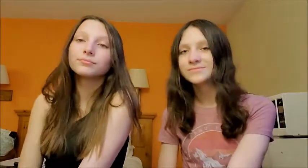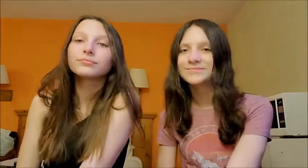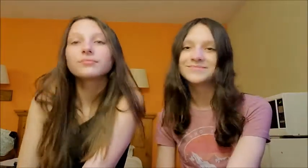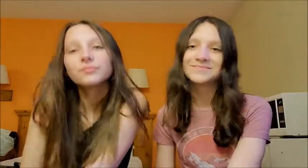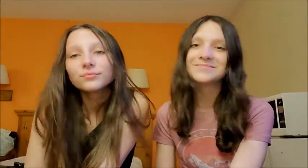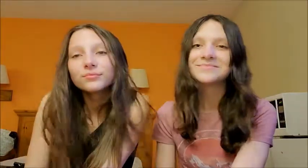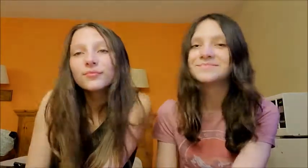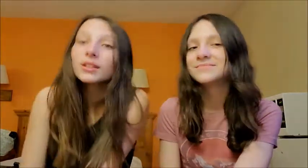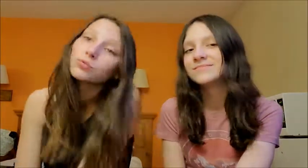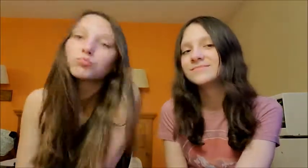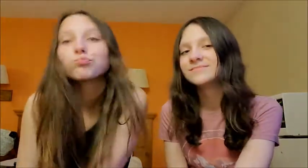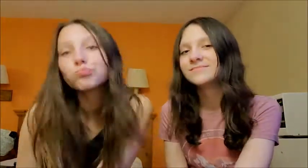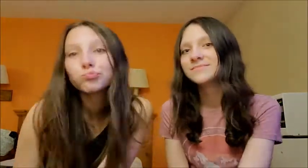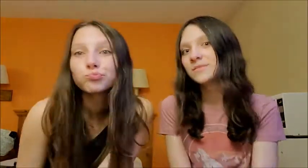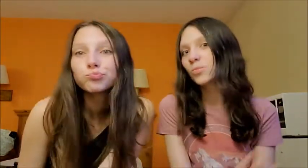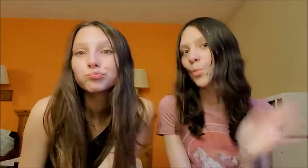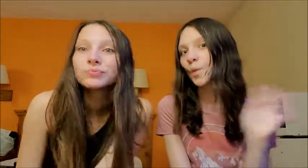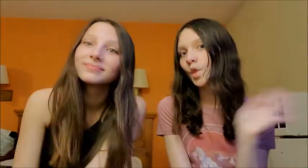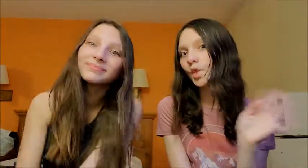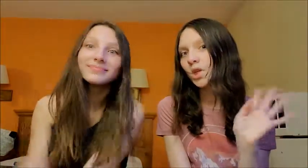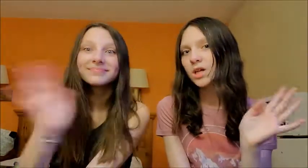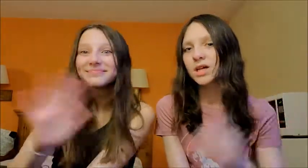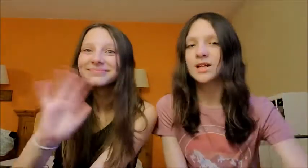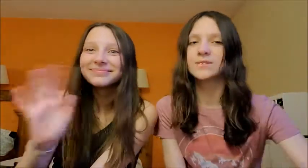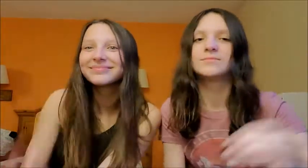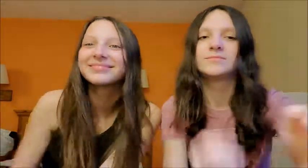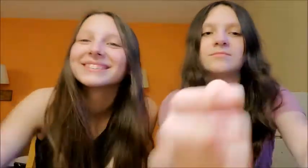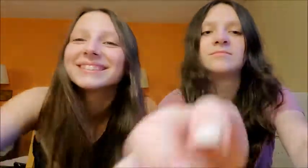Oh, oh, oh, oh, oh You'recker